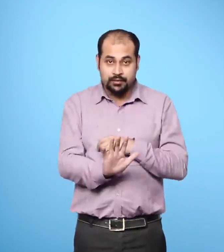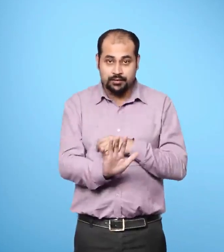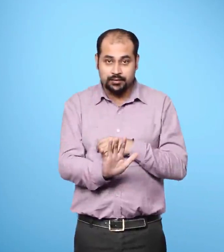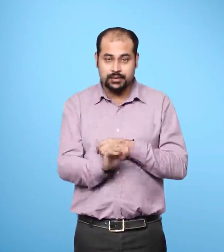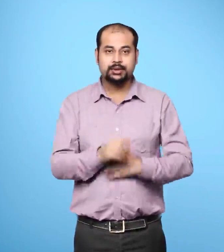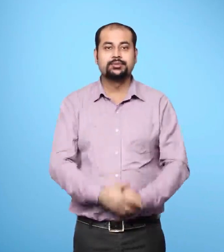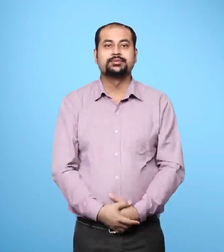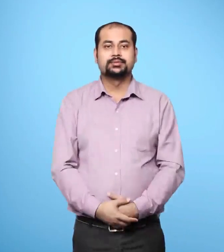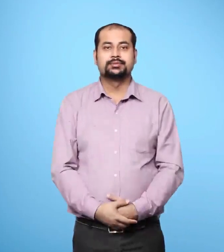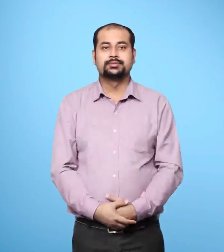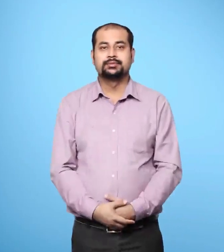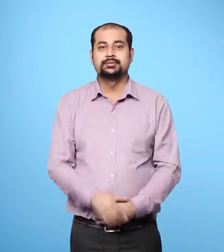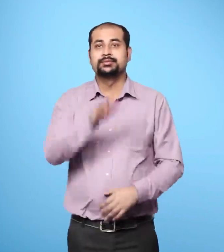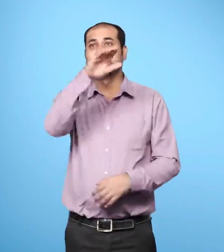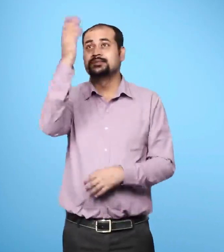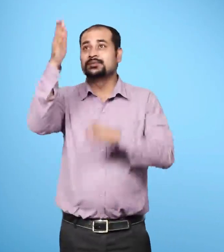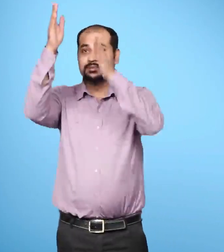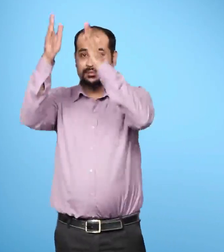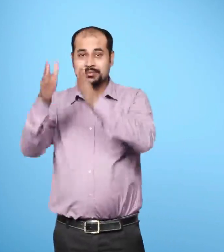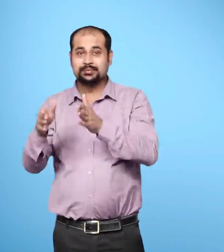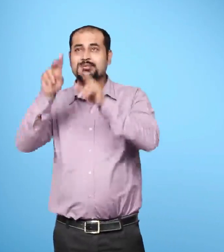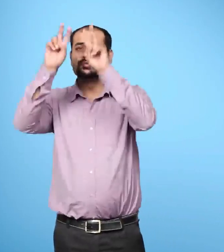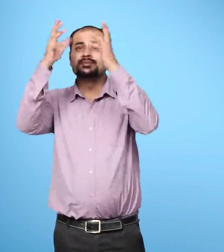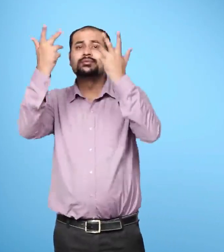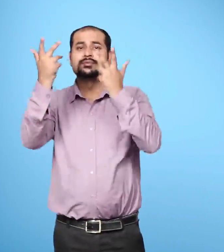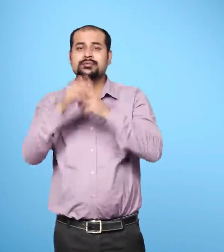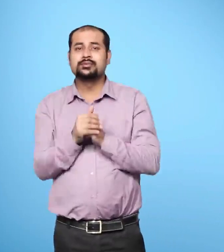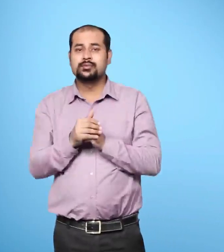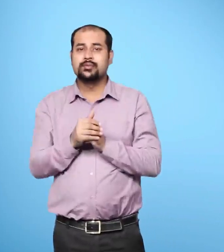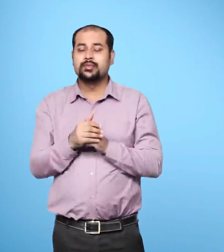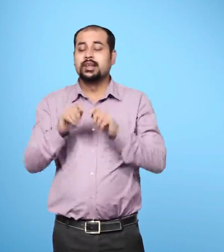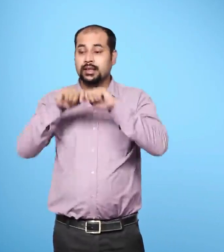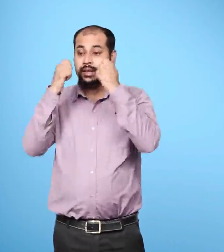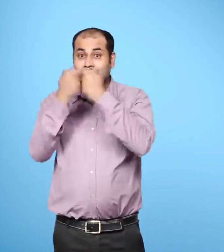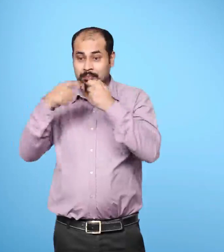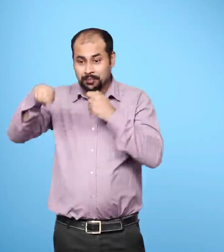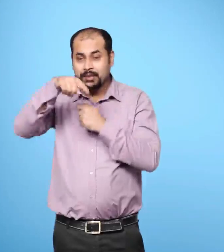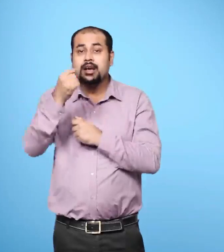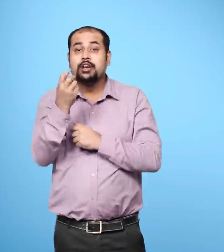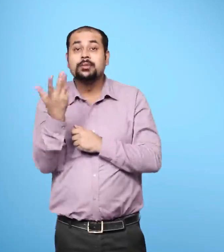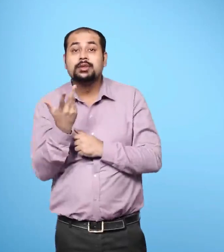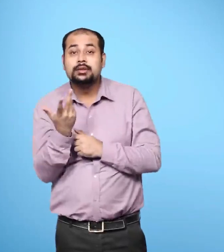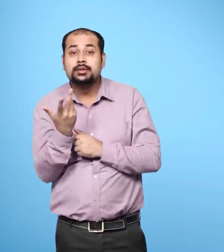5 in all the different rows. Column 2 has the heading How many teams?